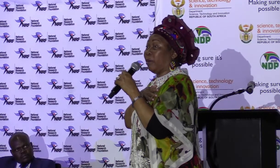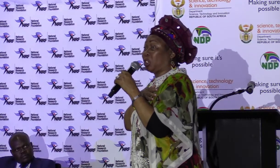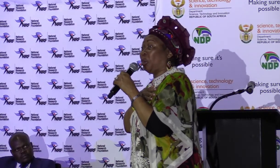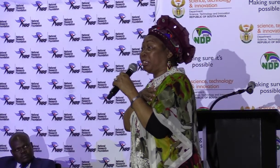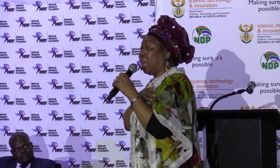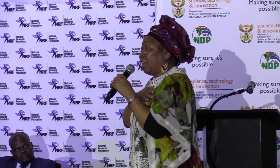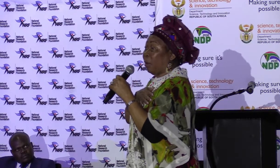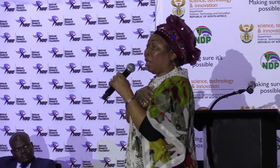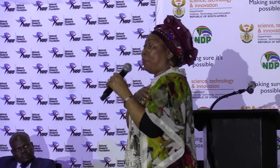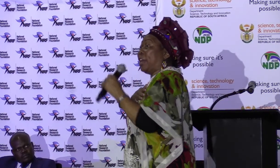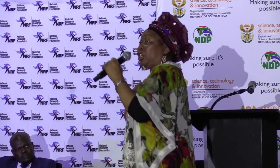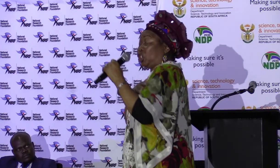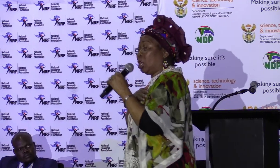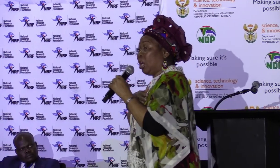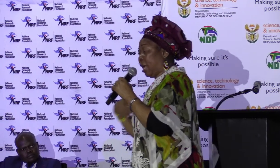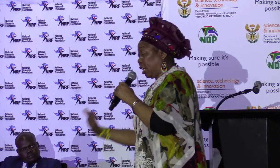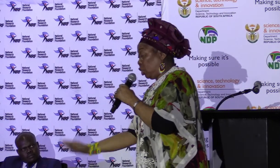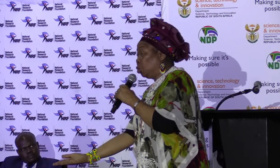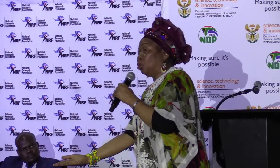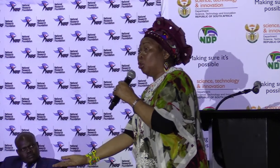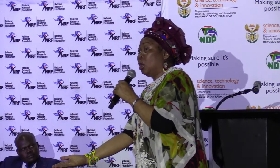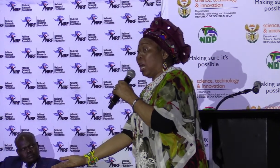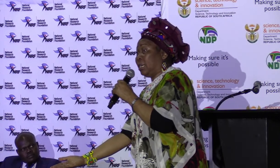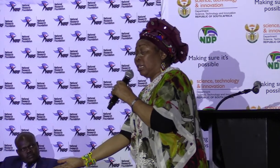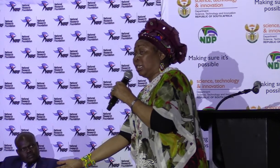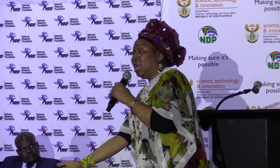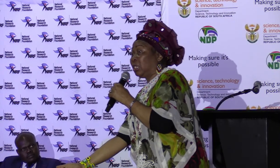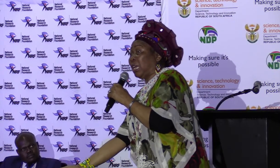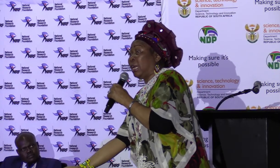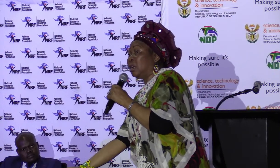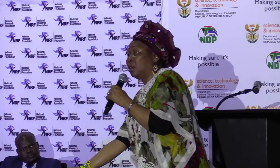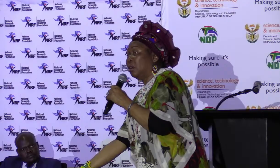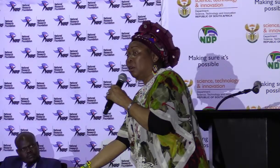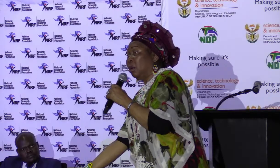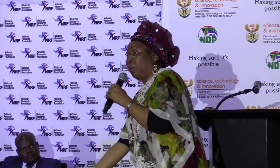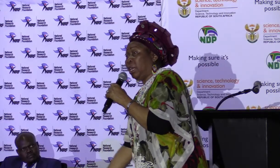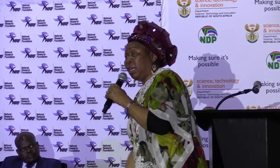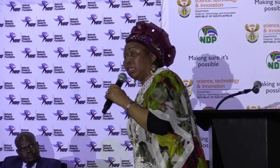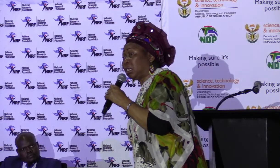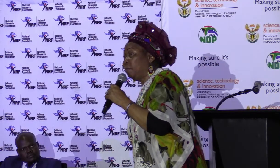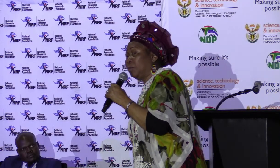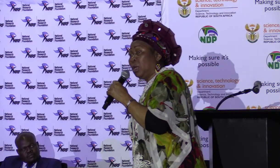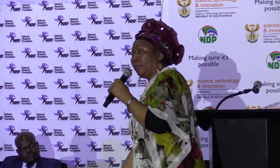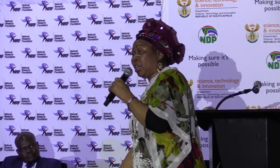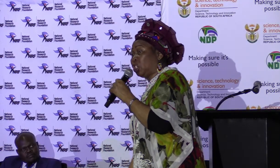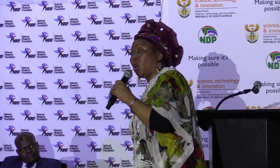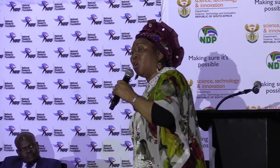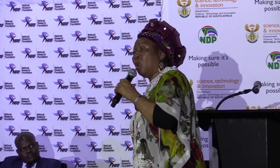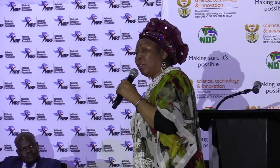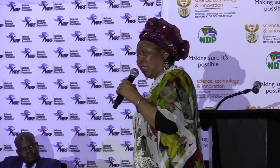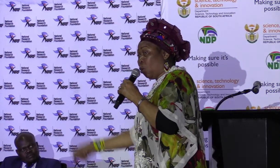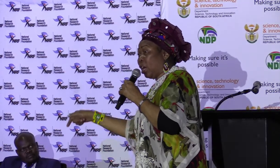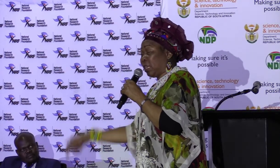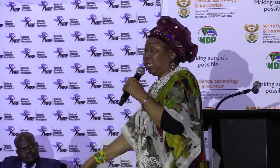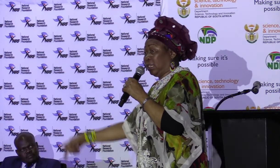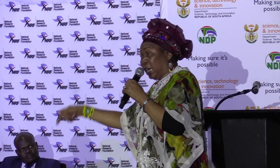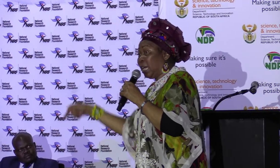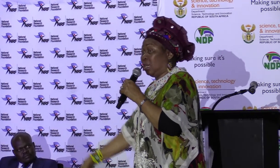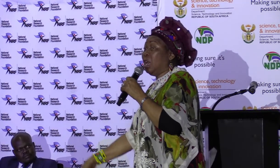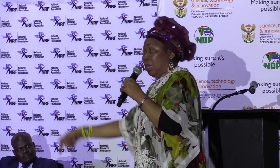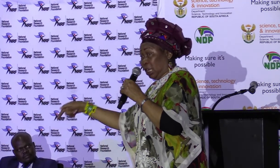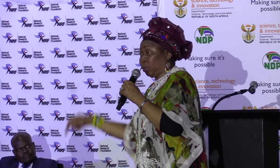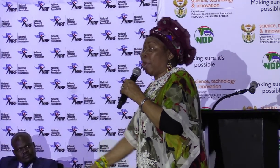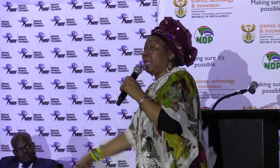do not tell our stories, they will perish like dew under the sun. Please make sure that the work